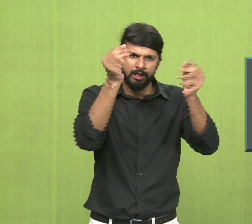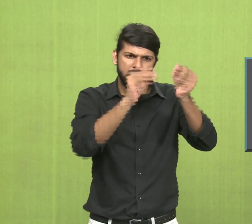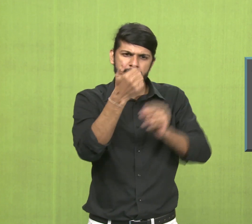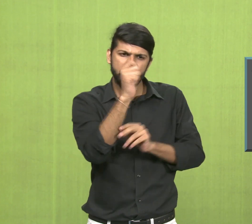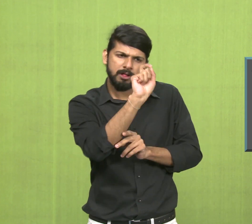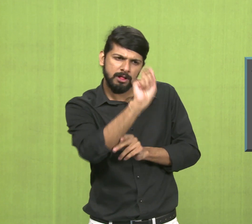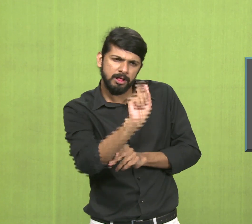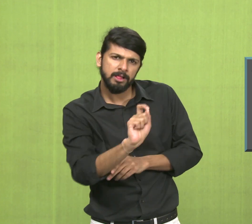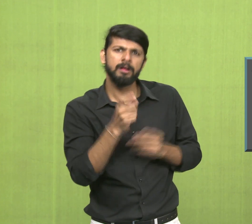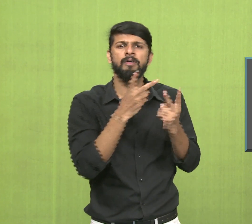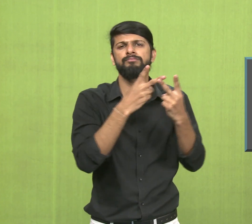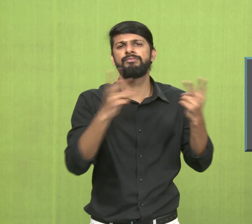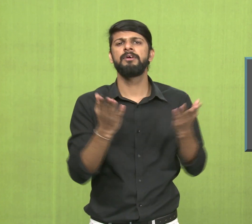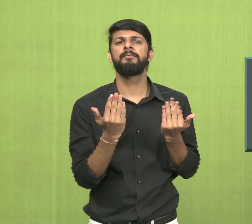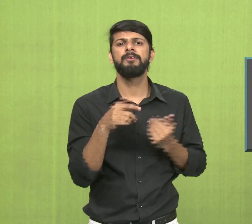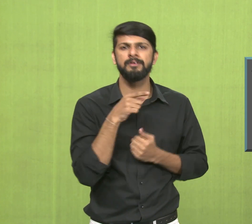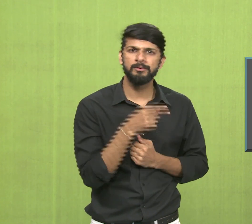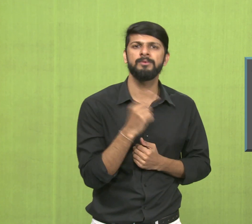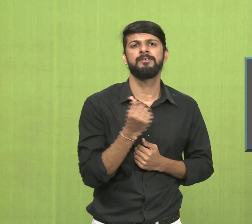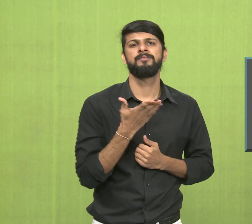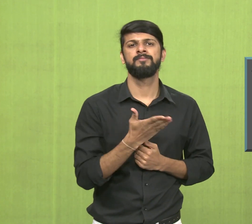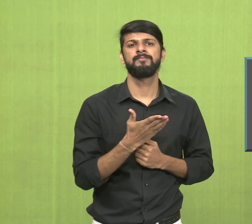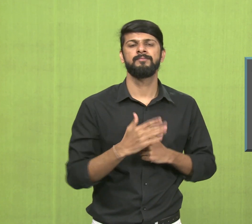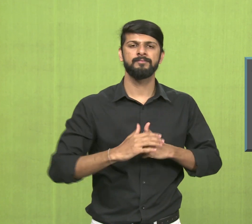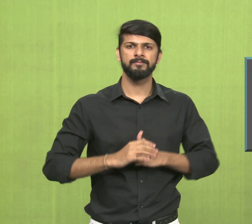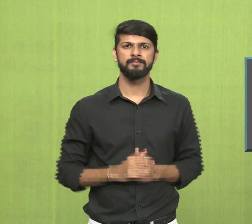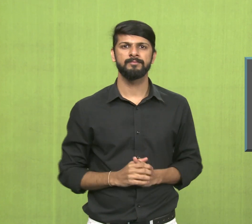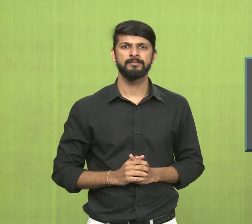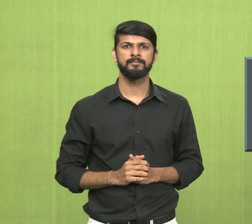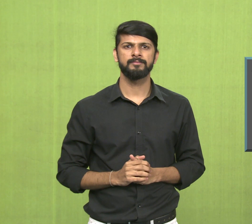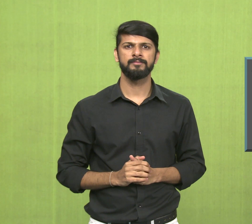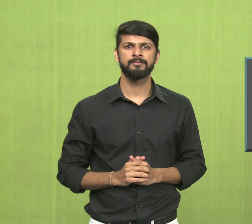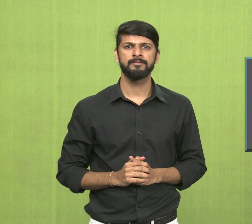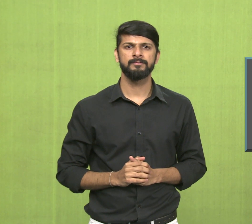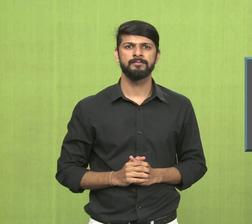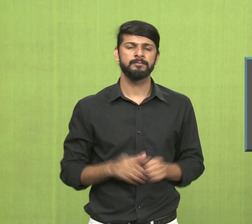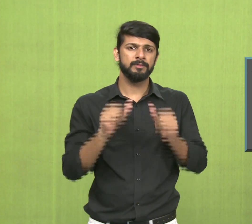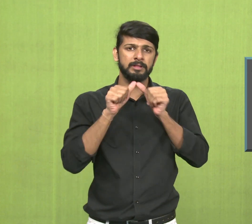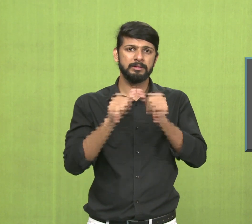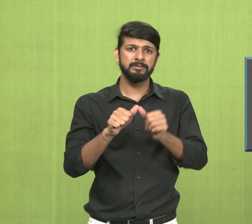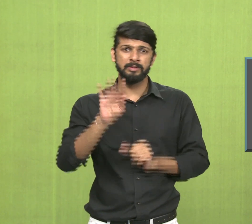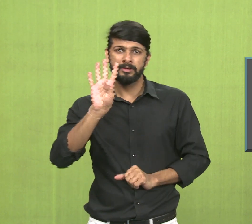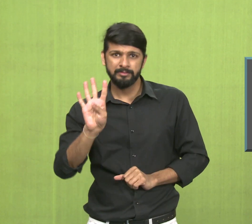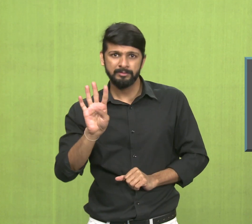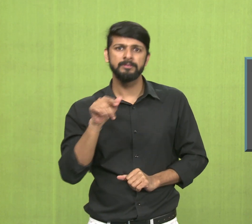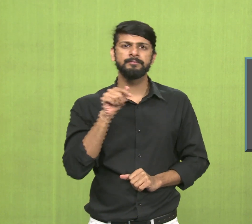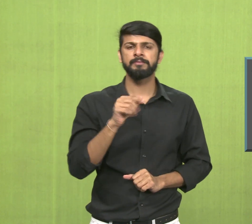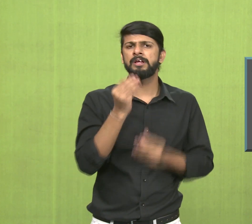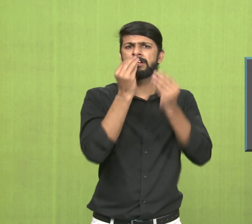features like the eyes, the teeth were made with a brush or a pen. Answer number 4. This technique is